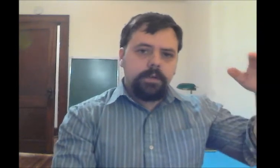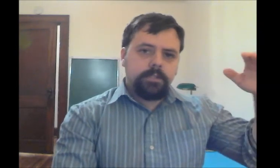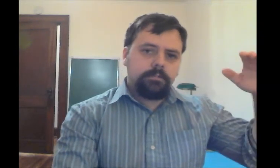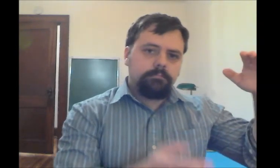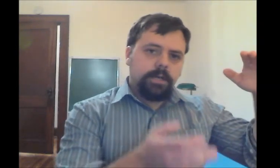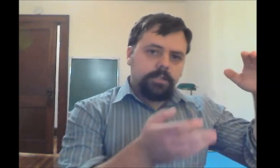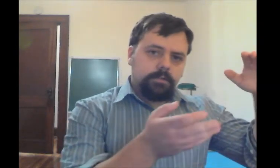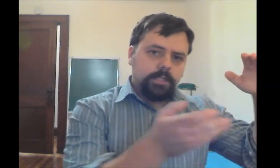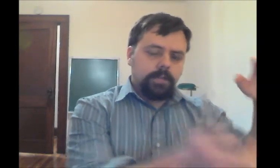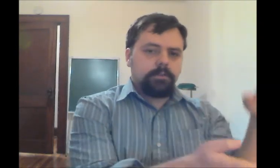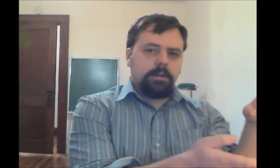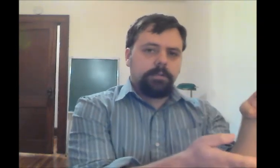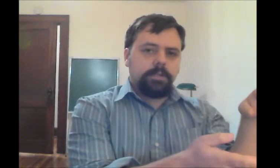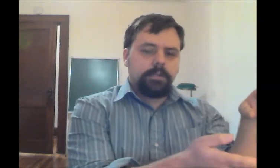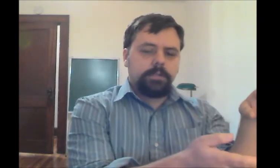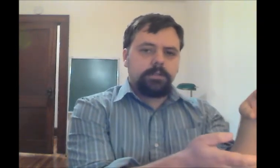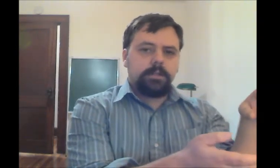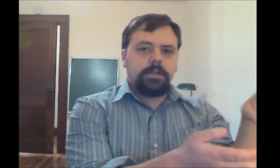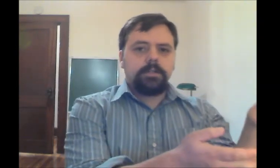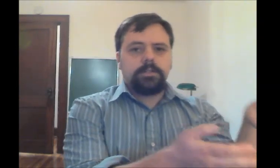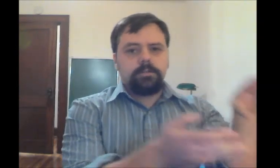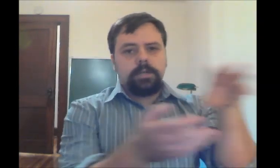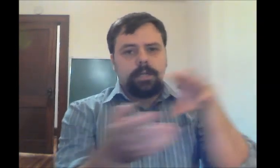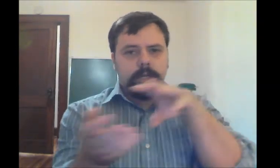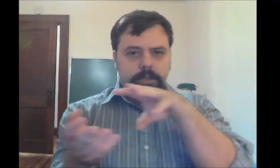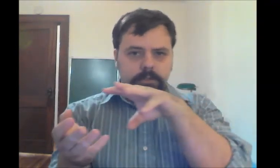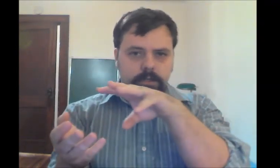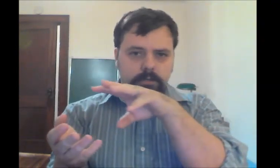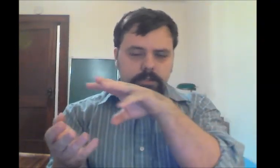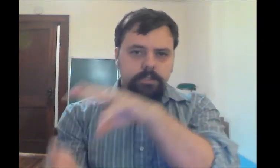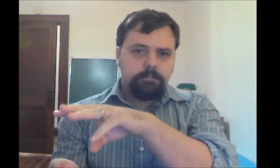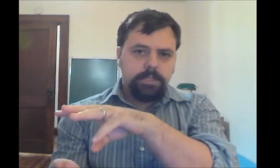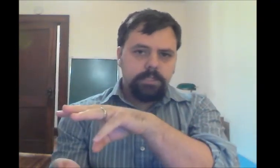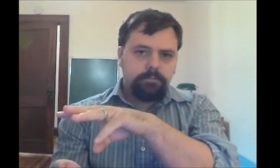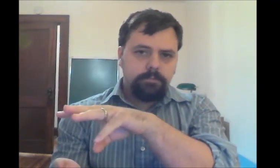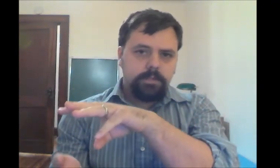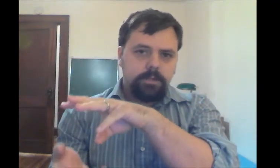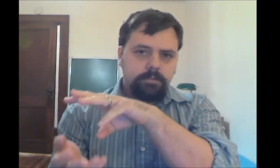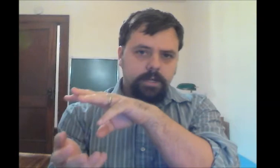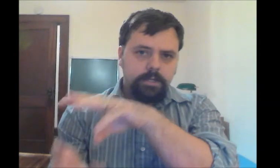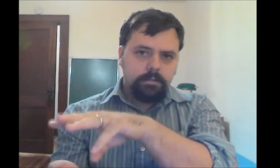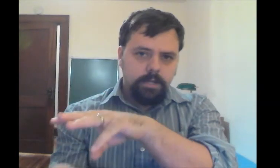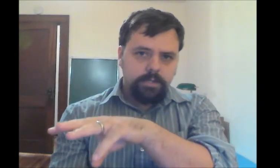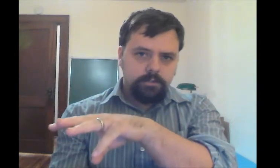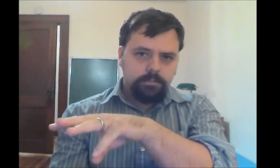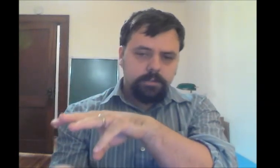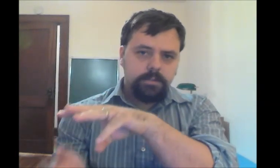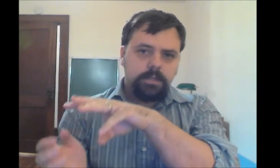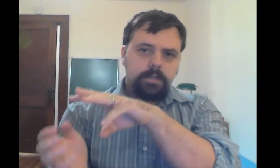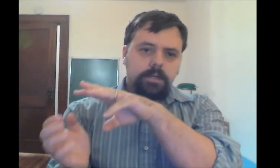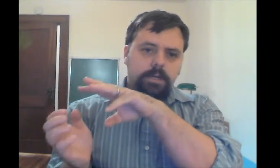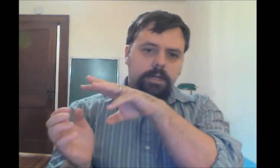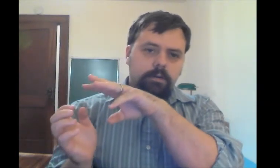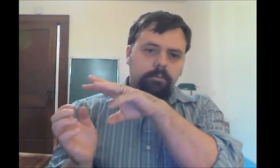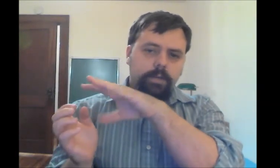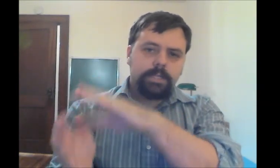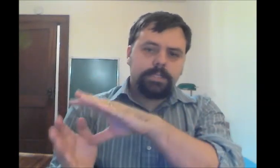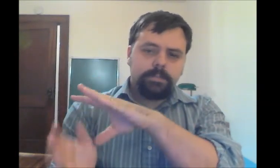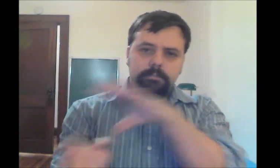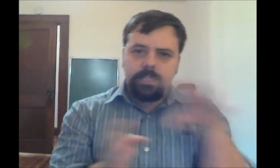units, modulo cyclotomic units, to annihilators of the CLP subgroups of the ideal class groups. We get to